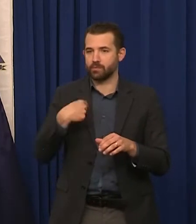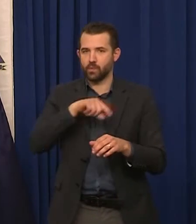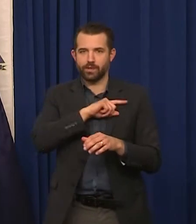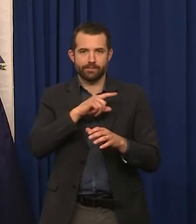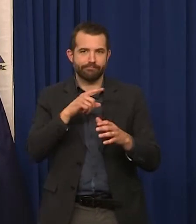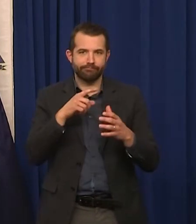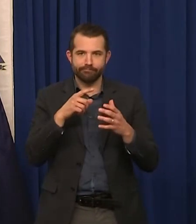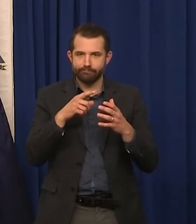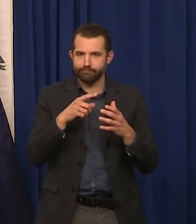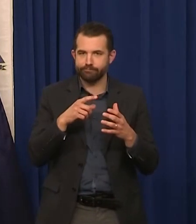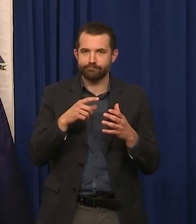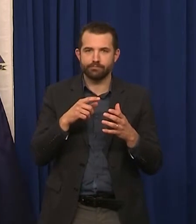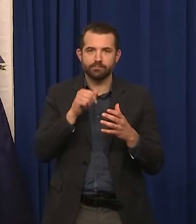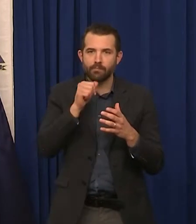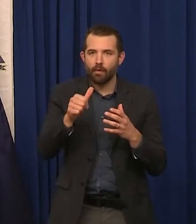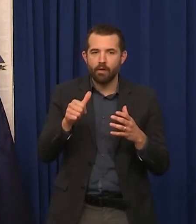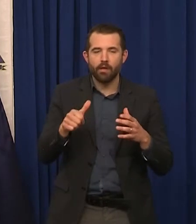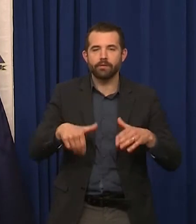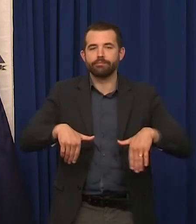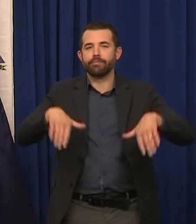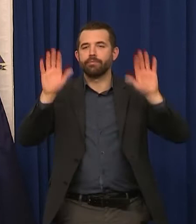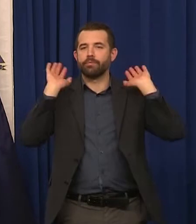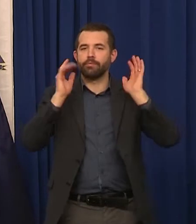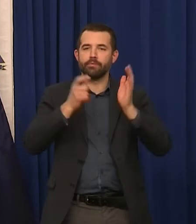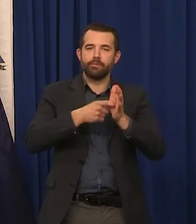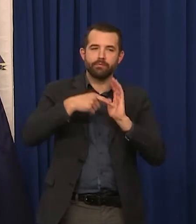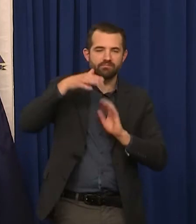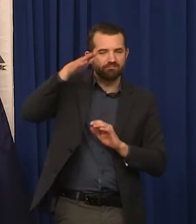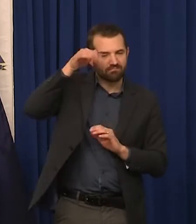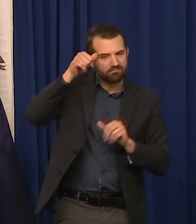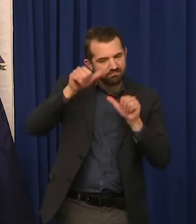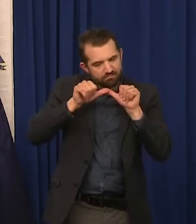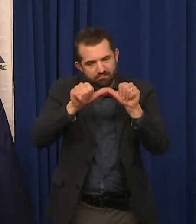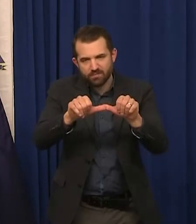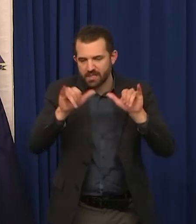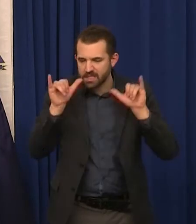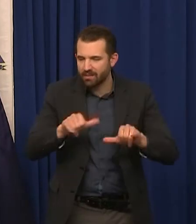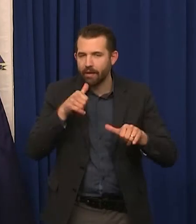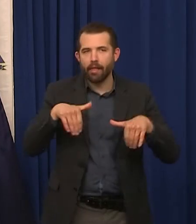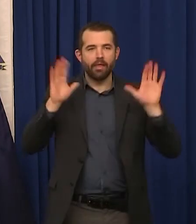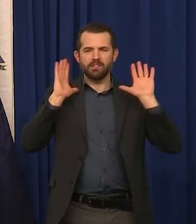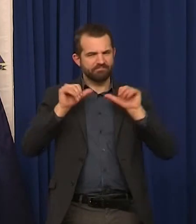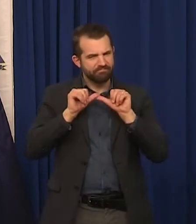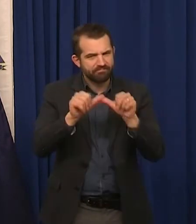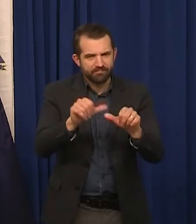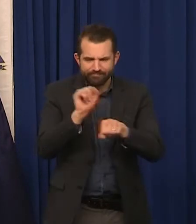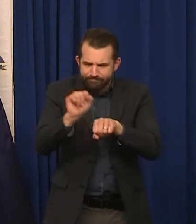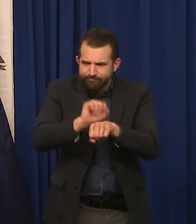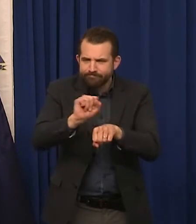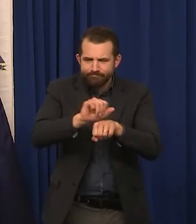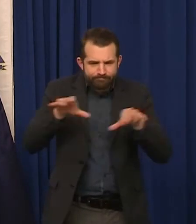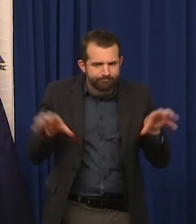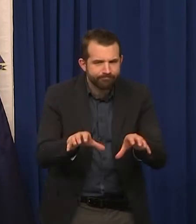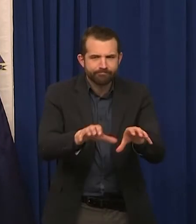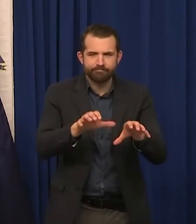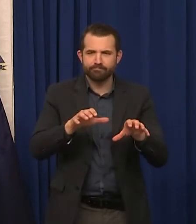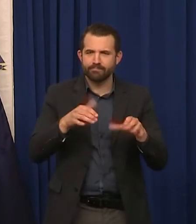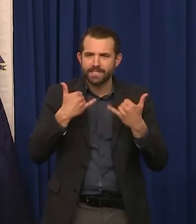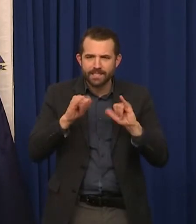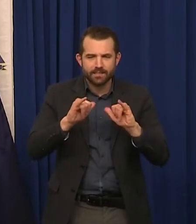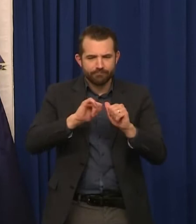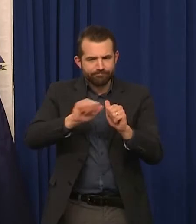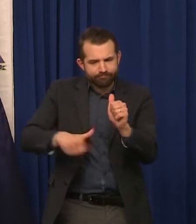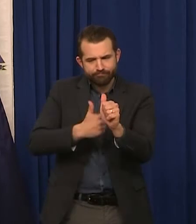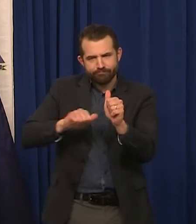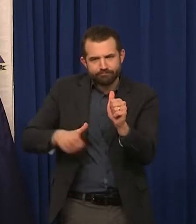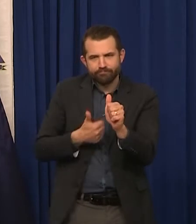gas. Even though the hospitalizations have plateaued, we're still ramping up, for example, the number of